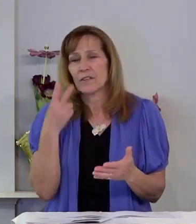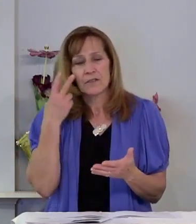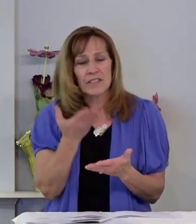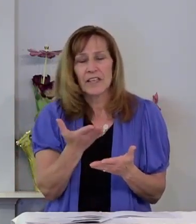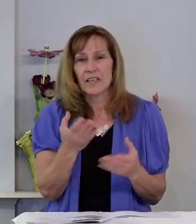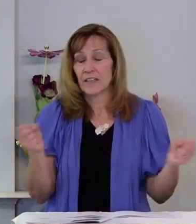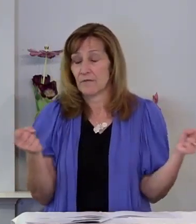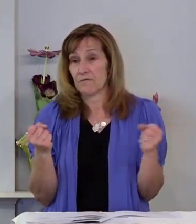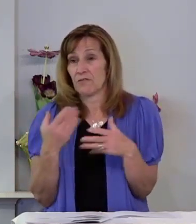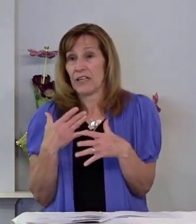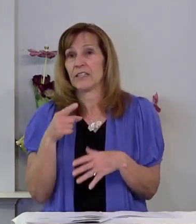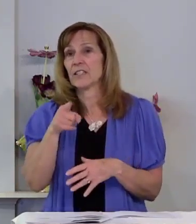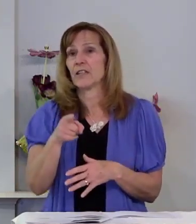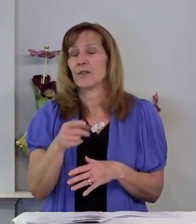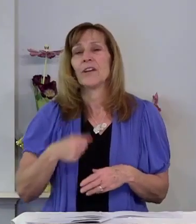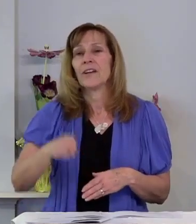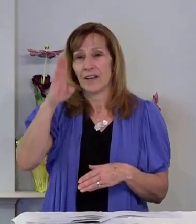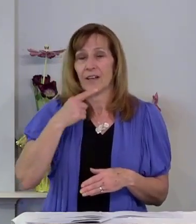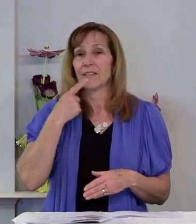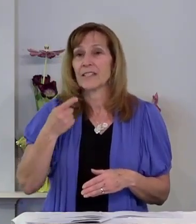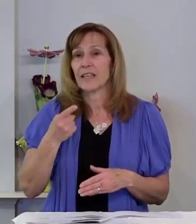and said, receive the Holy Spirit.